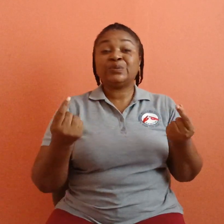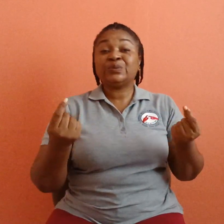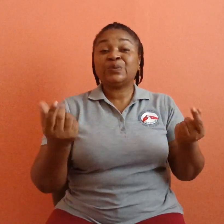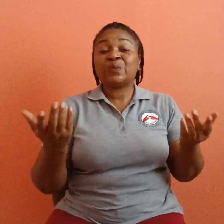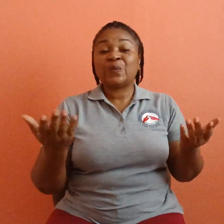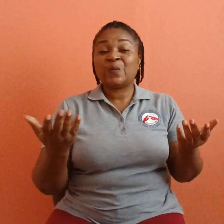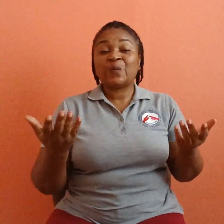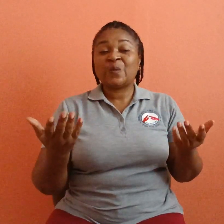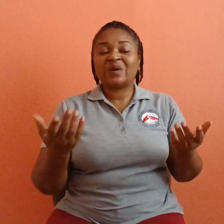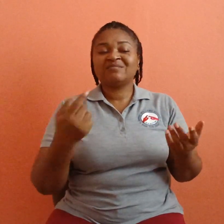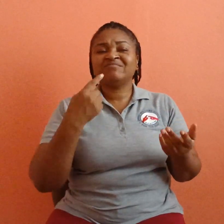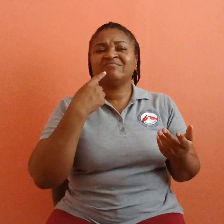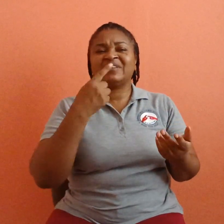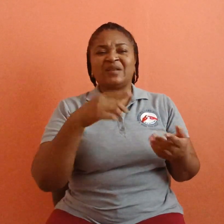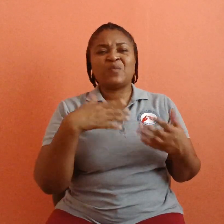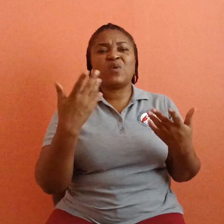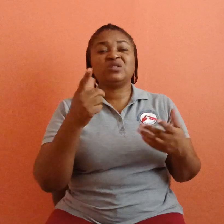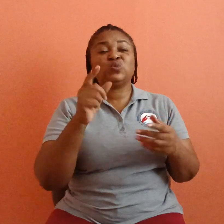and you tell them what you can do.